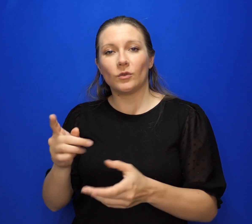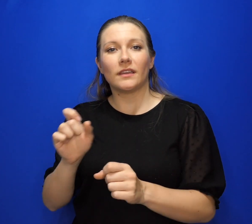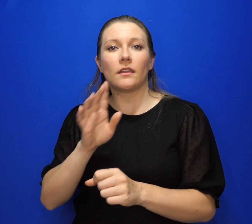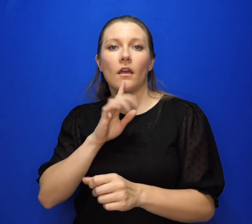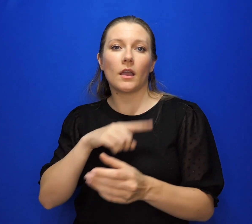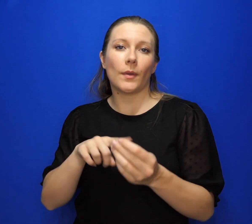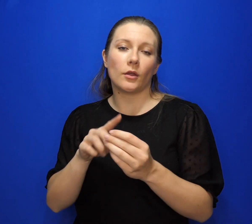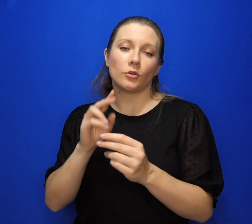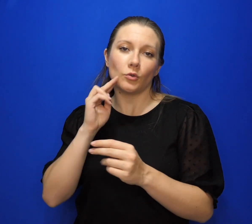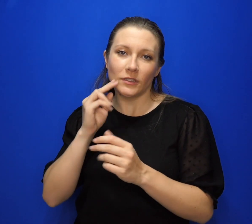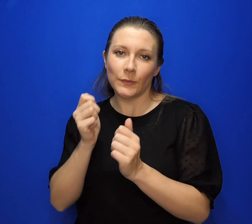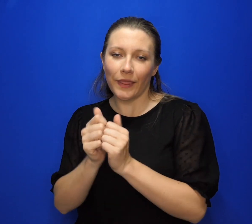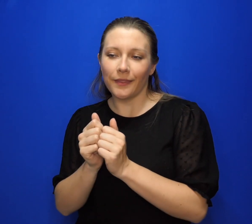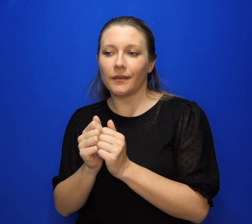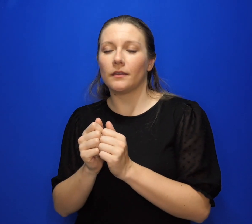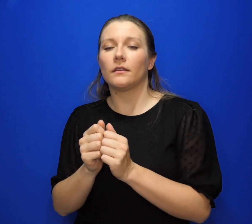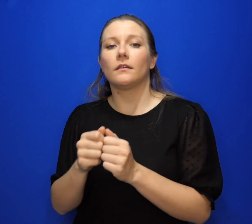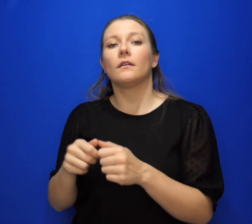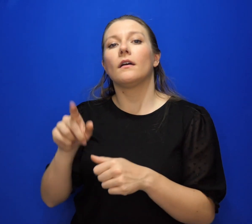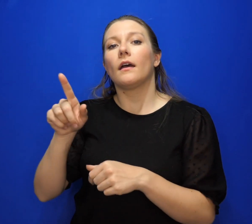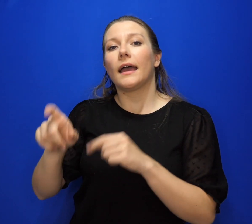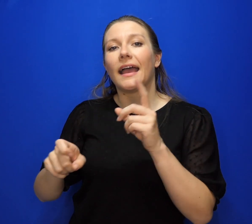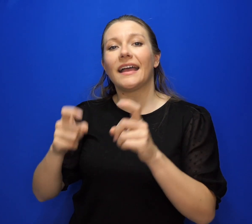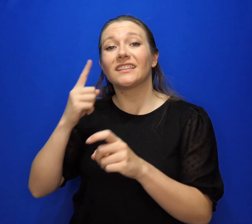services. Don't just assume they're going to give them to you. Correct.